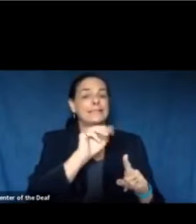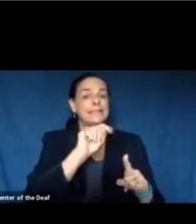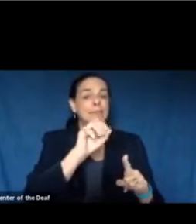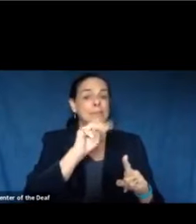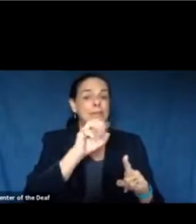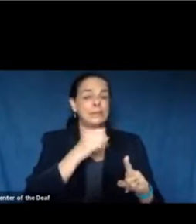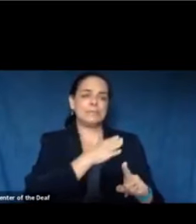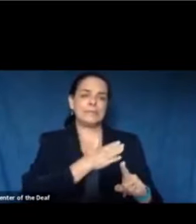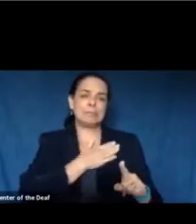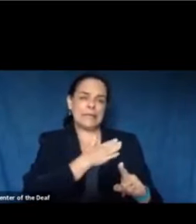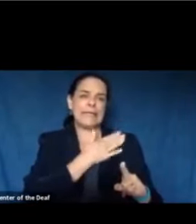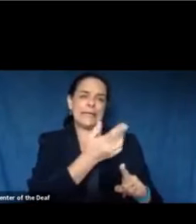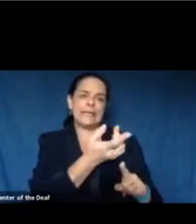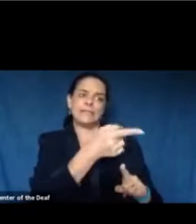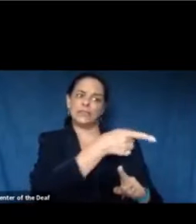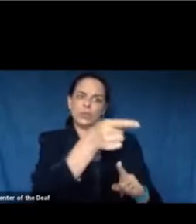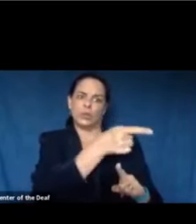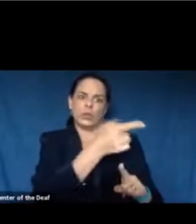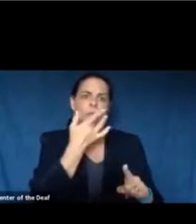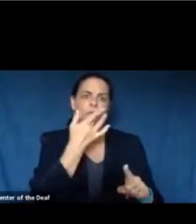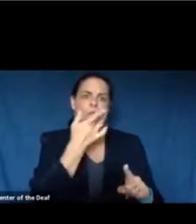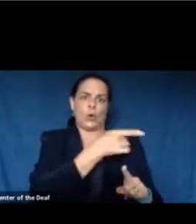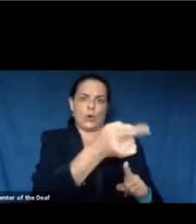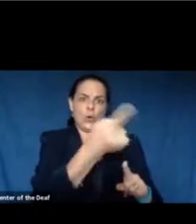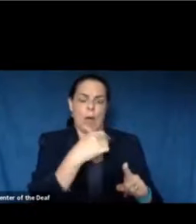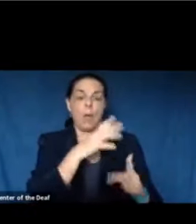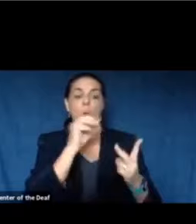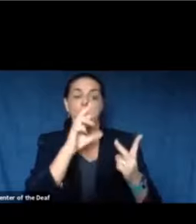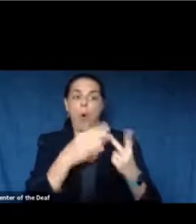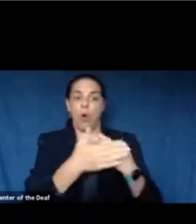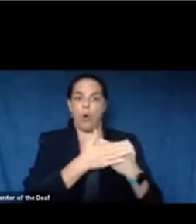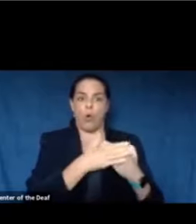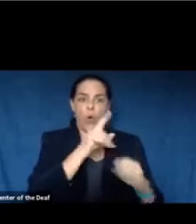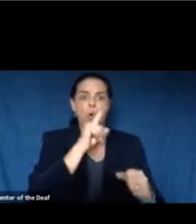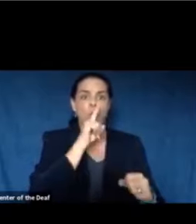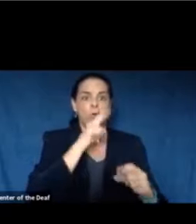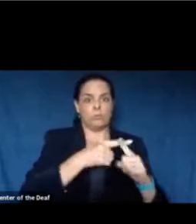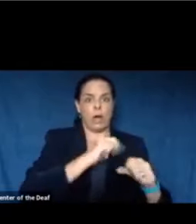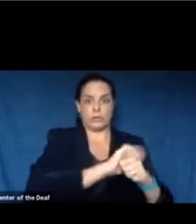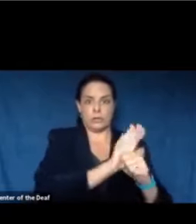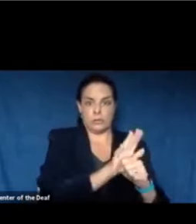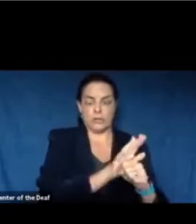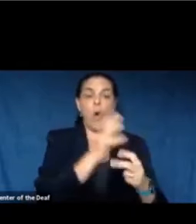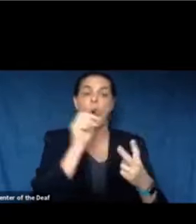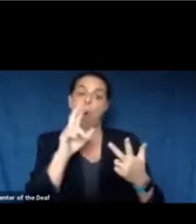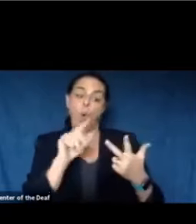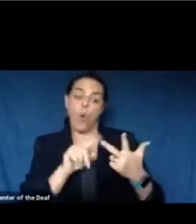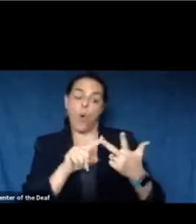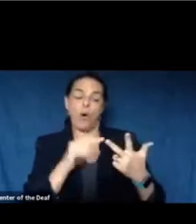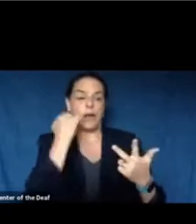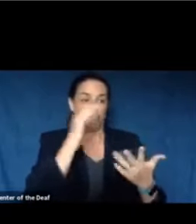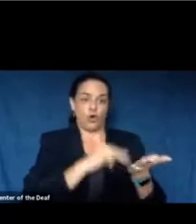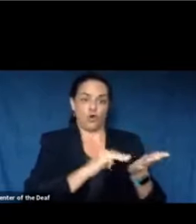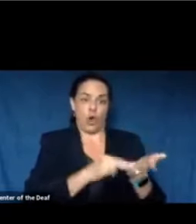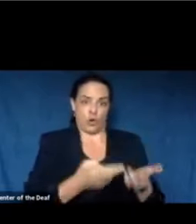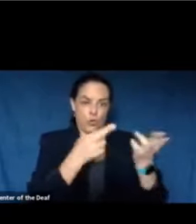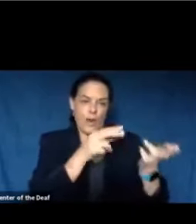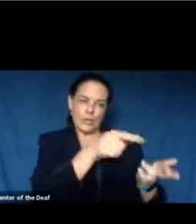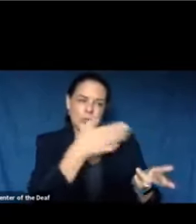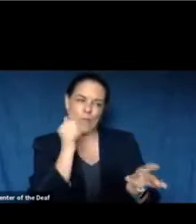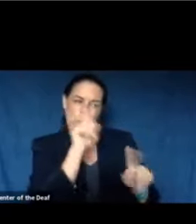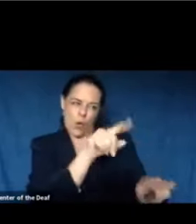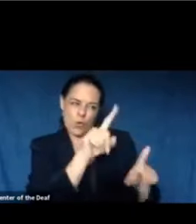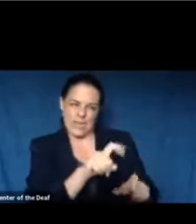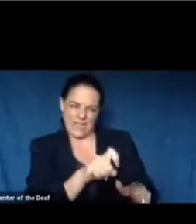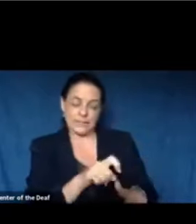close contacts of confirmed cases, and those who have had healthcare provider recommend they get tested. Next week, we will continue testing